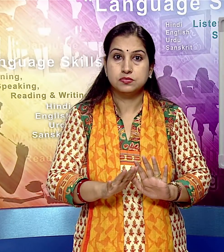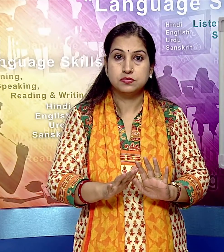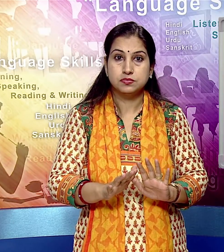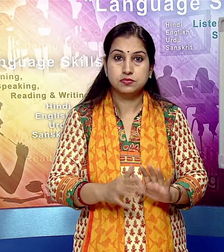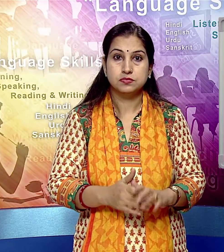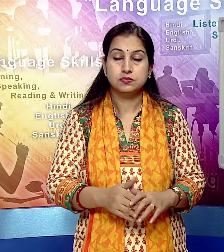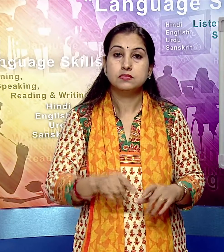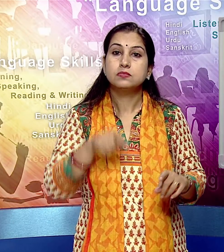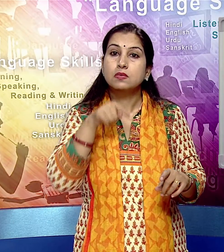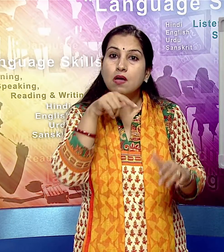property,